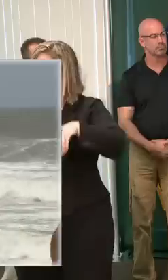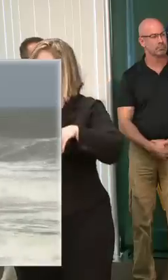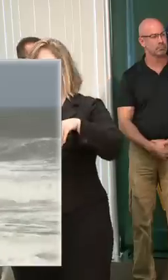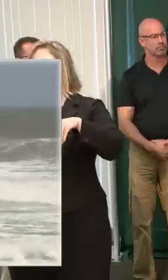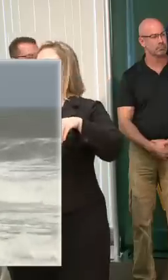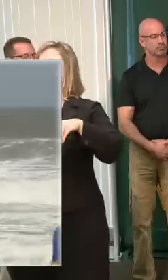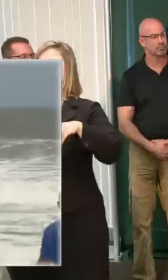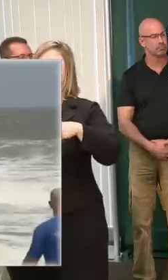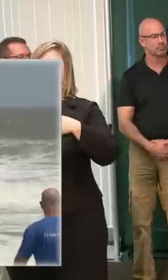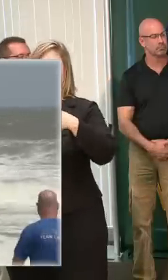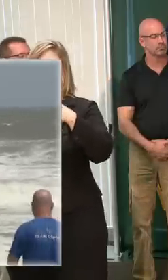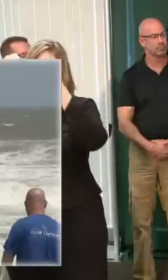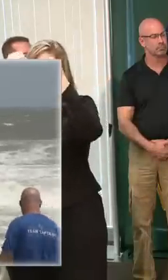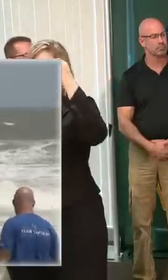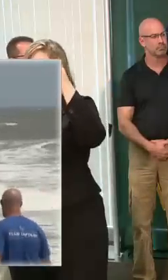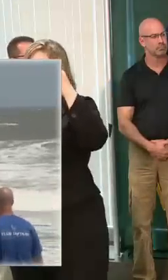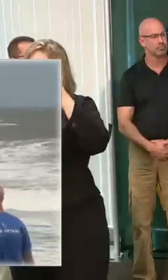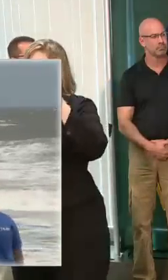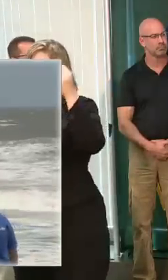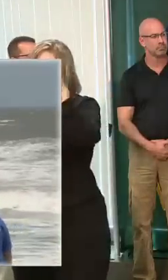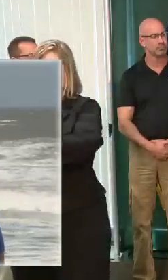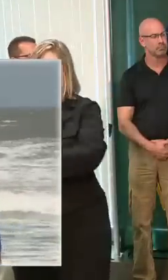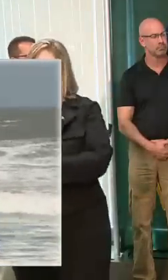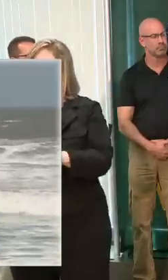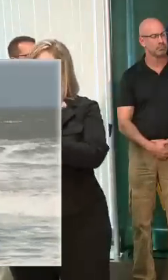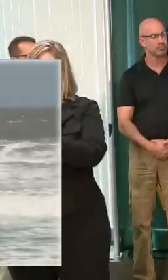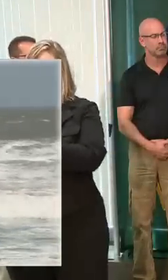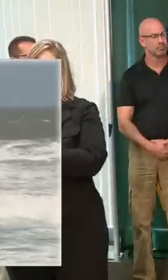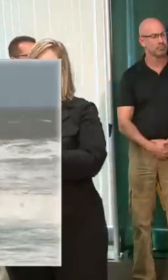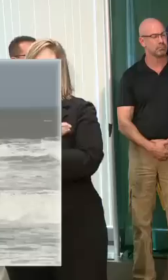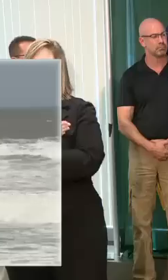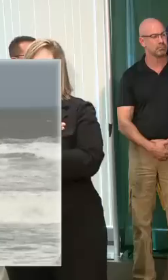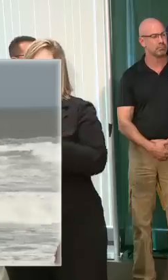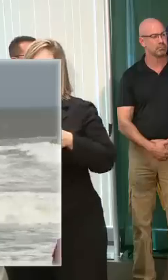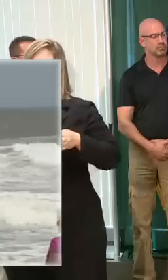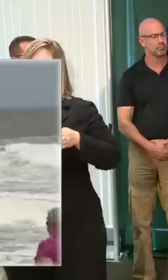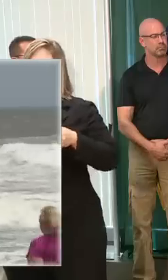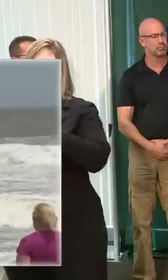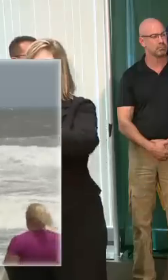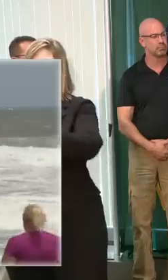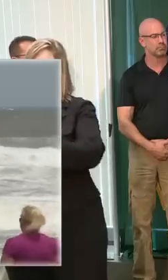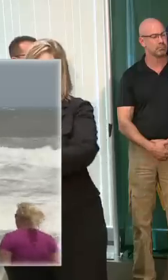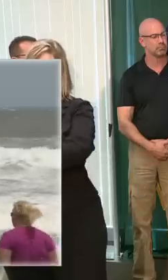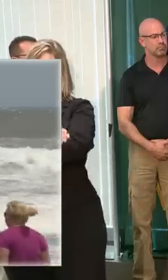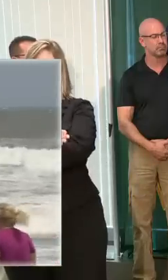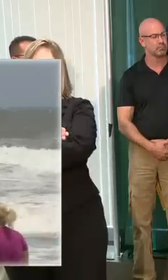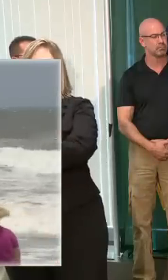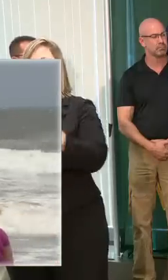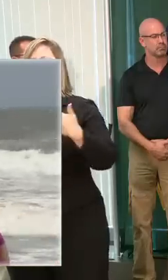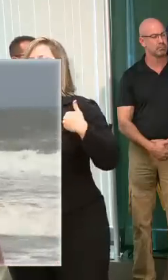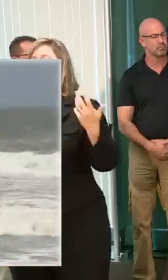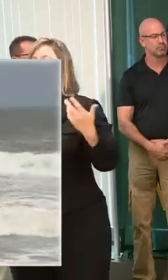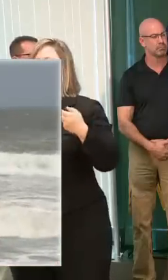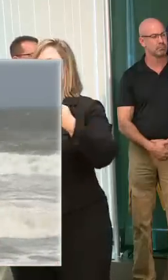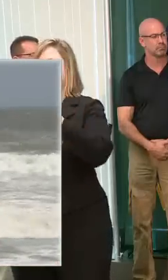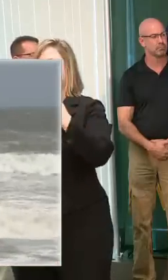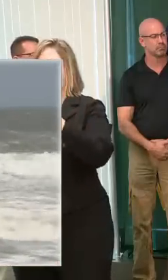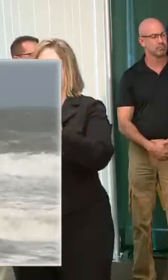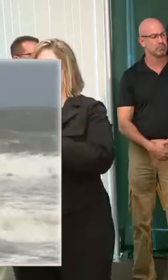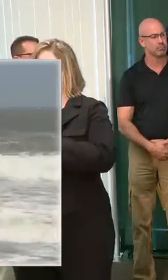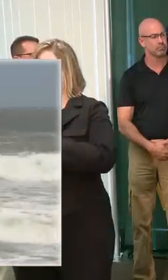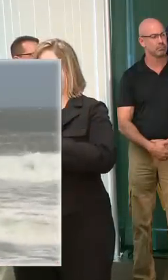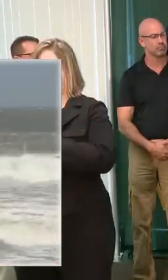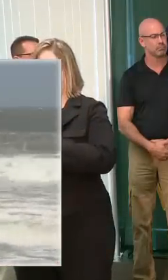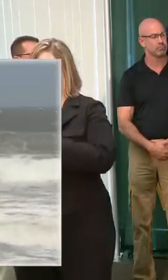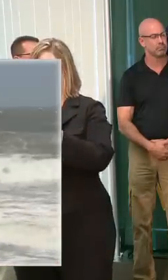situations, especially with the major intersections. Our major intersections are on battery backup. That battery backup will last for